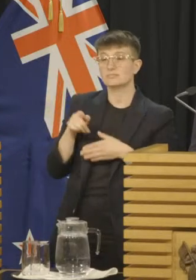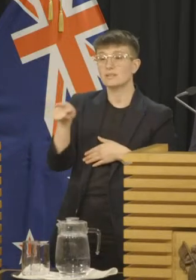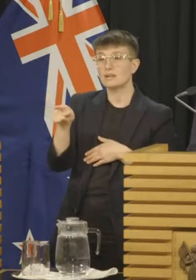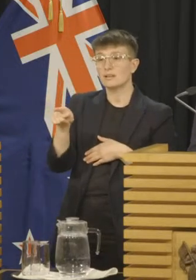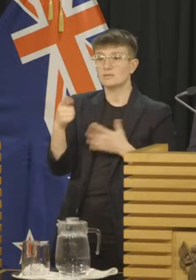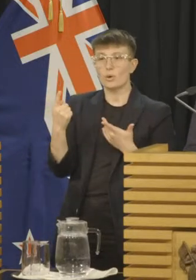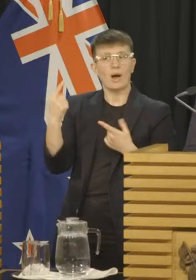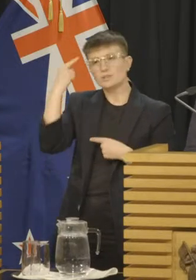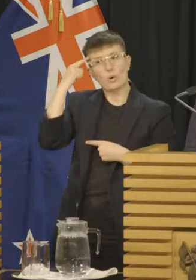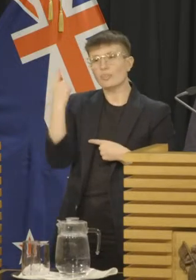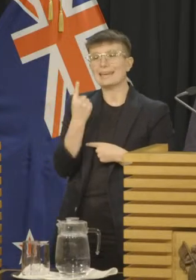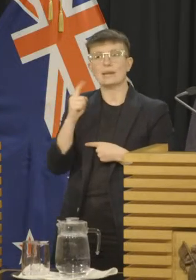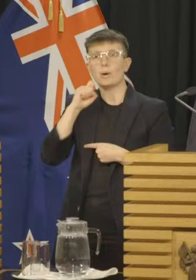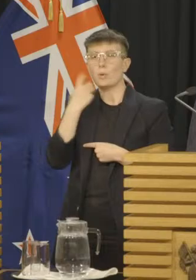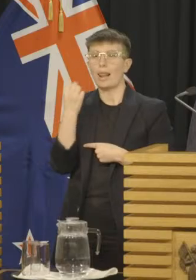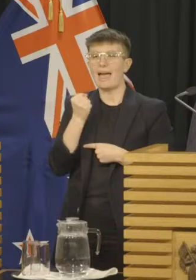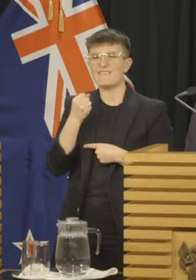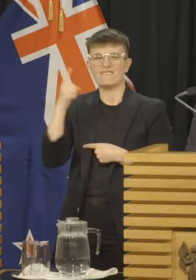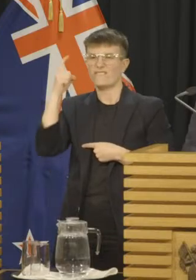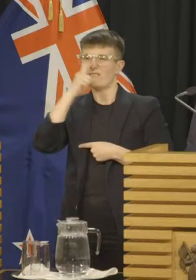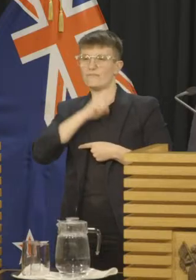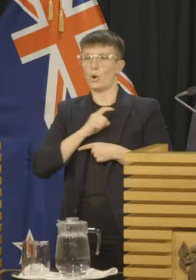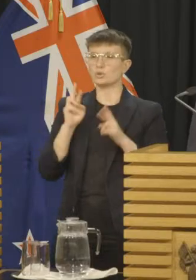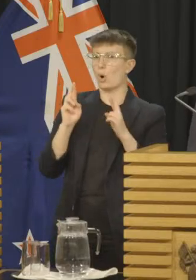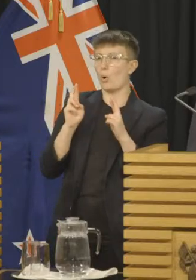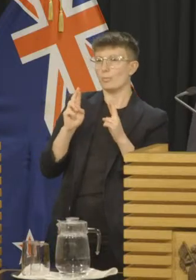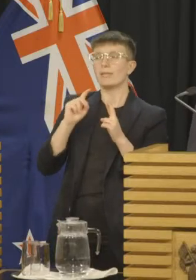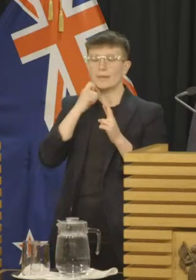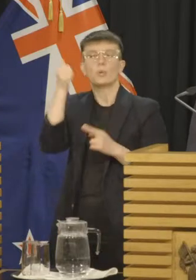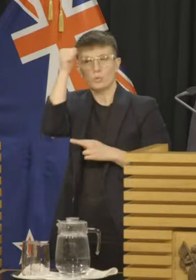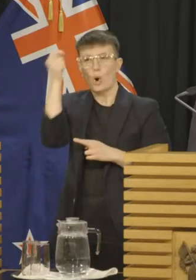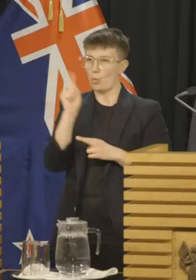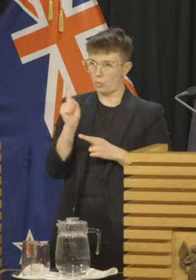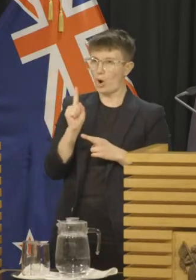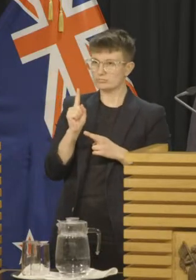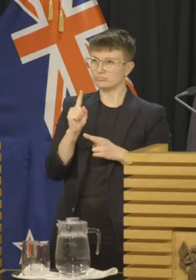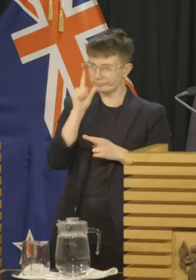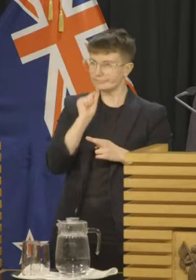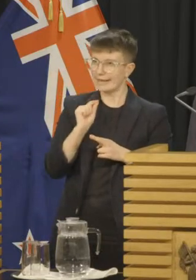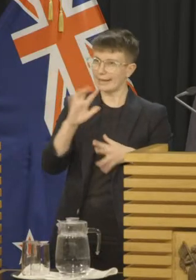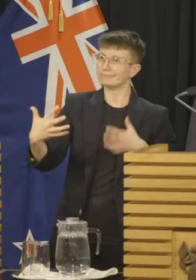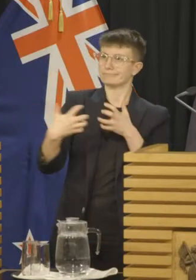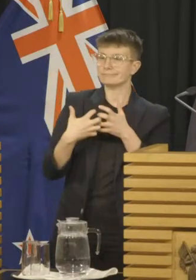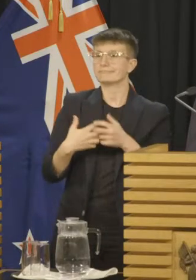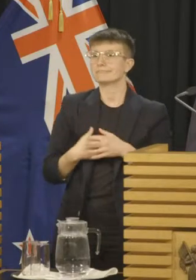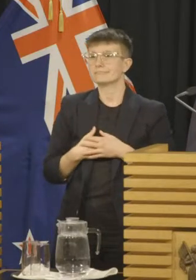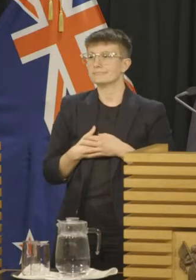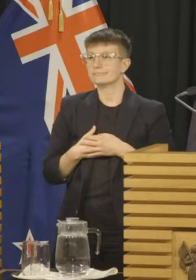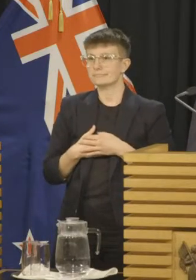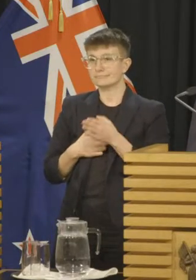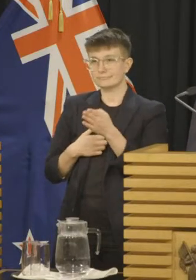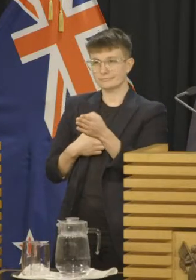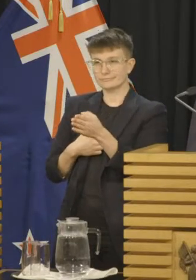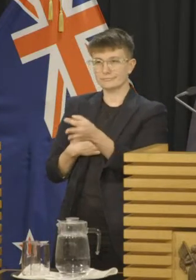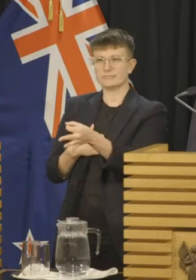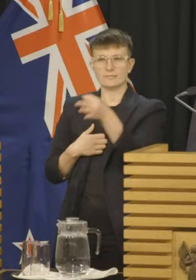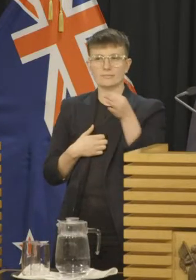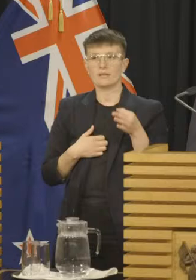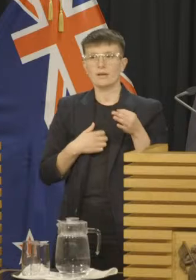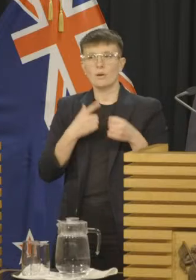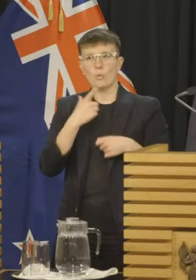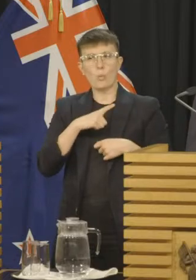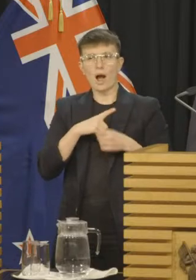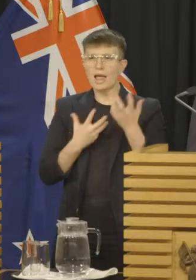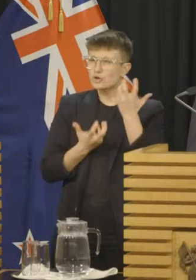will receive false hope. Why not? Oh, look, well, just one at a time. Sorry, let me why finish are that unis line. and politics part of